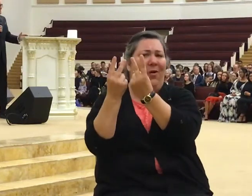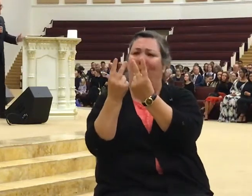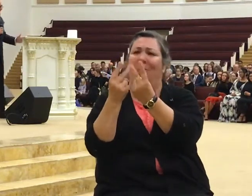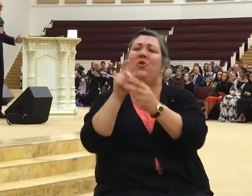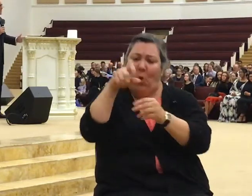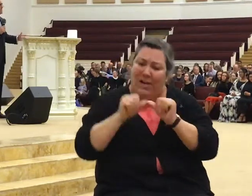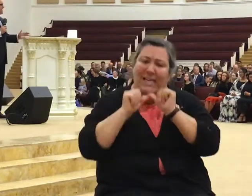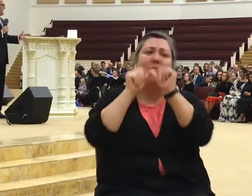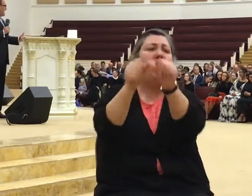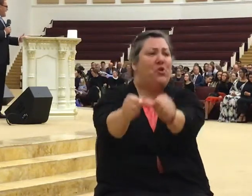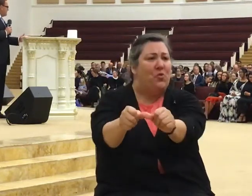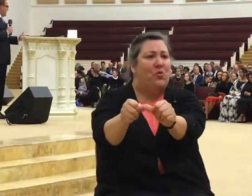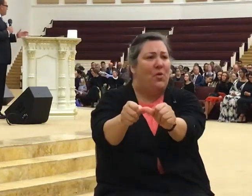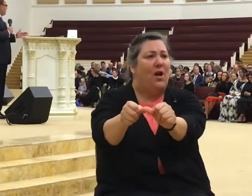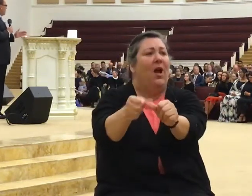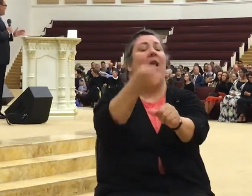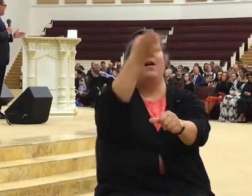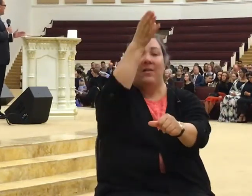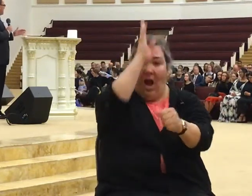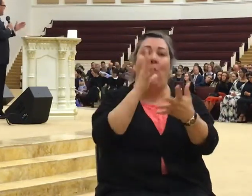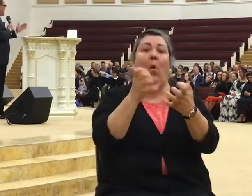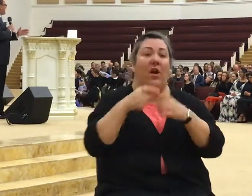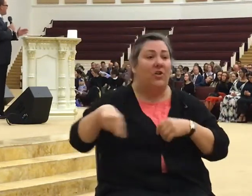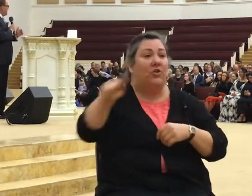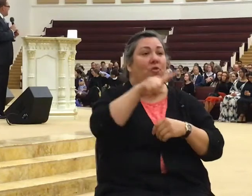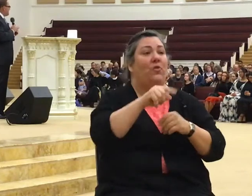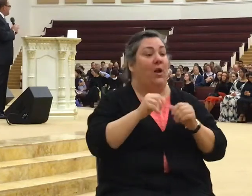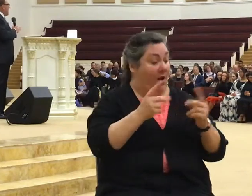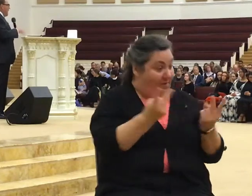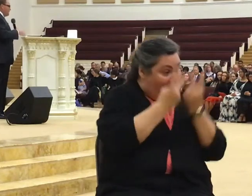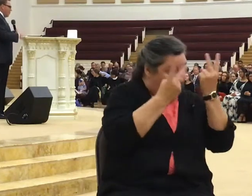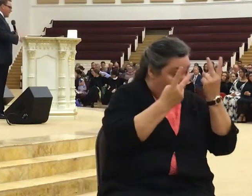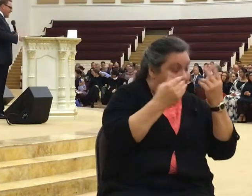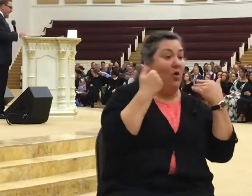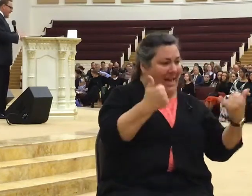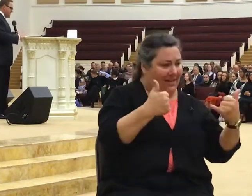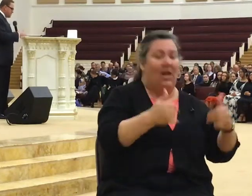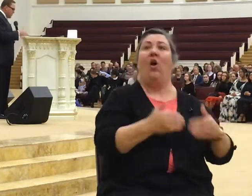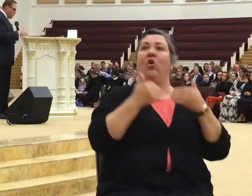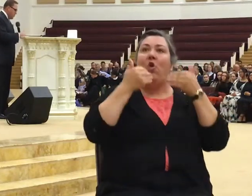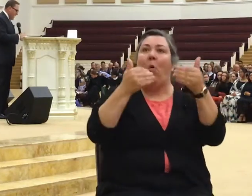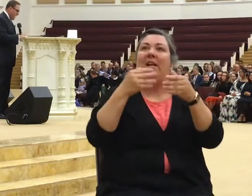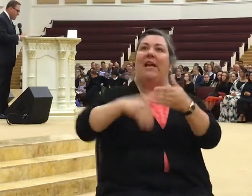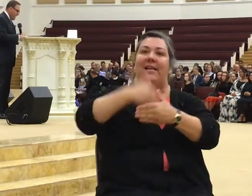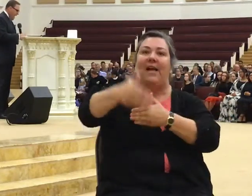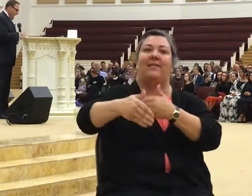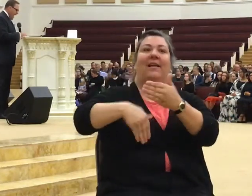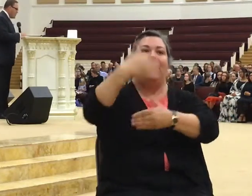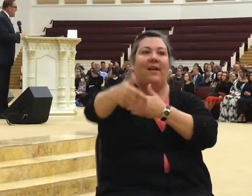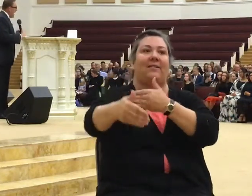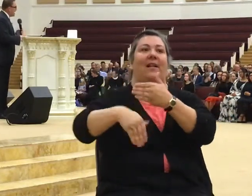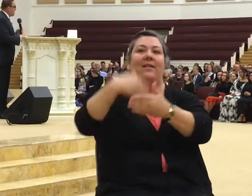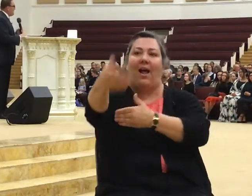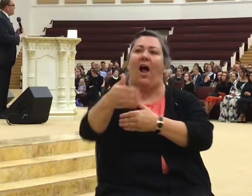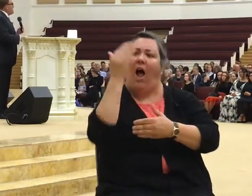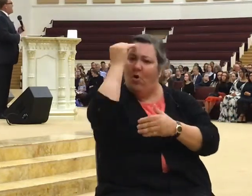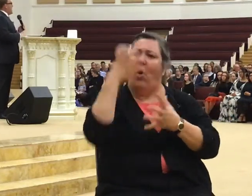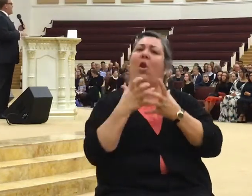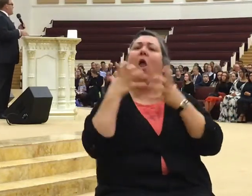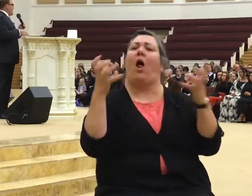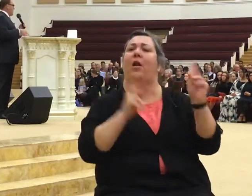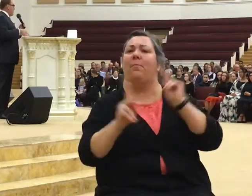God intended you to get up and move into the next dimension of what He has for your life. I know a lot of